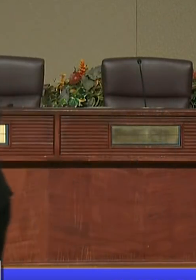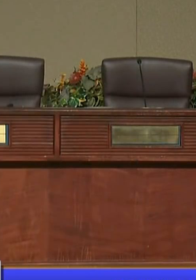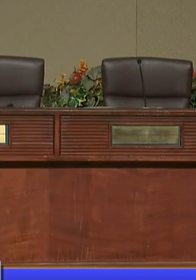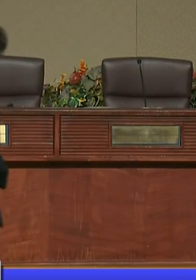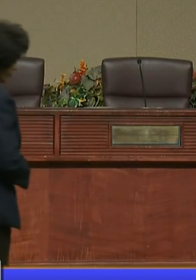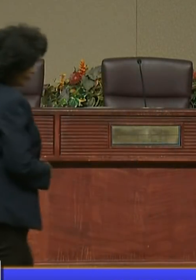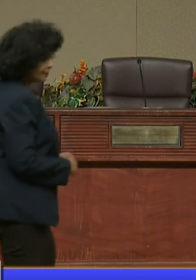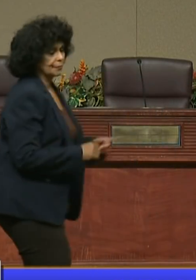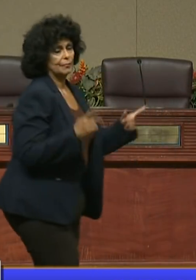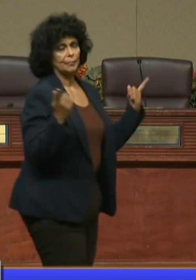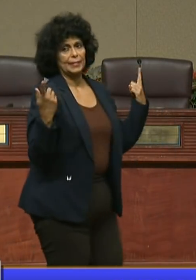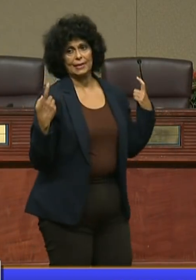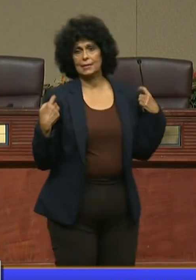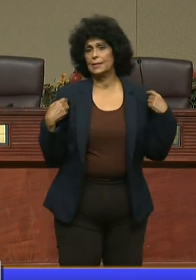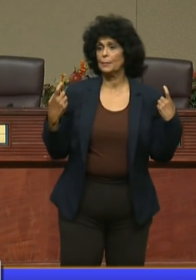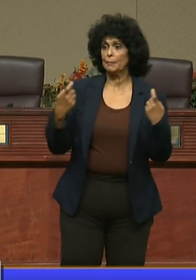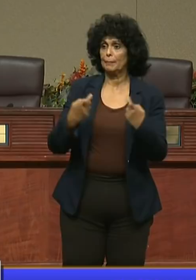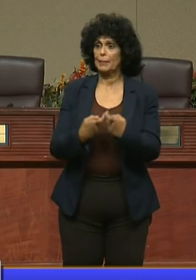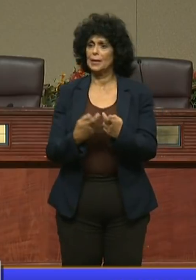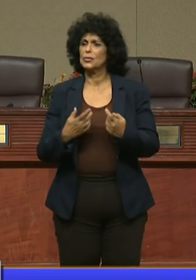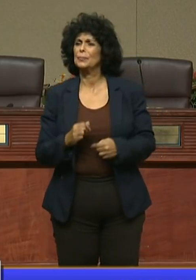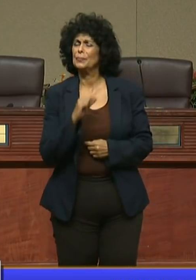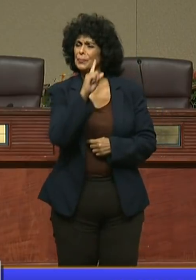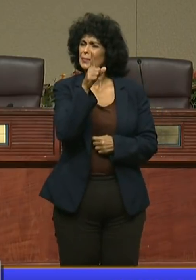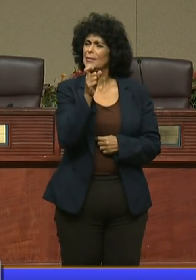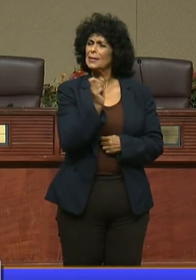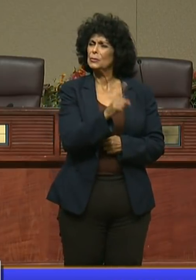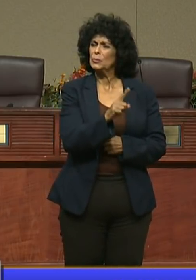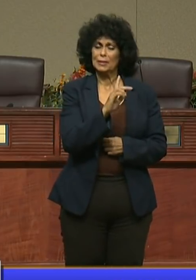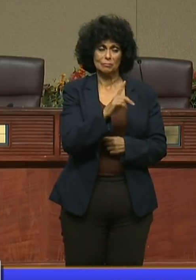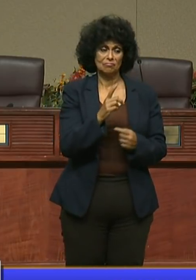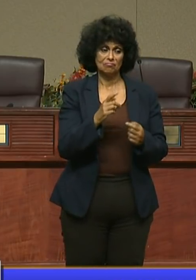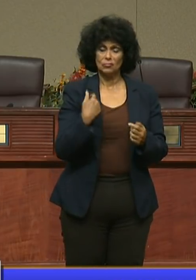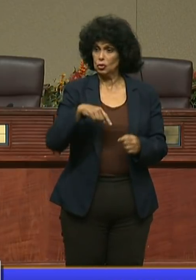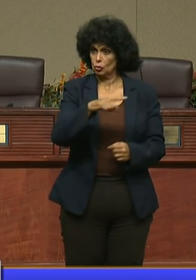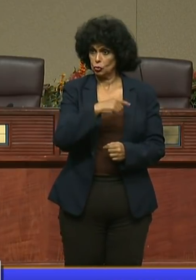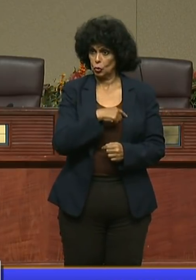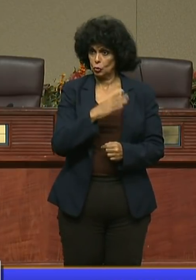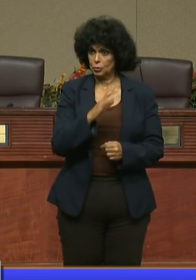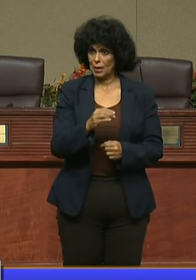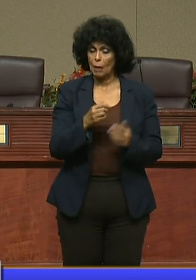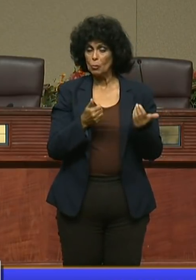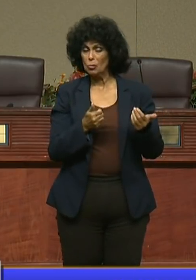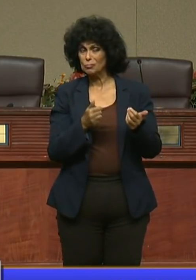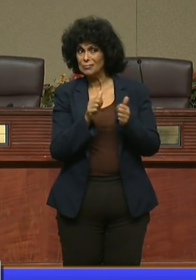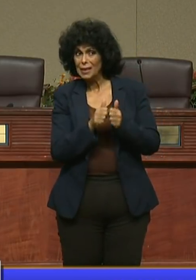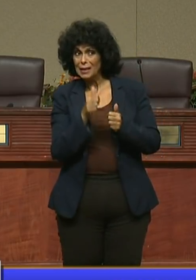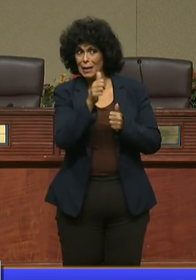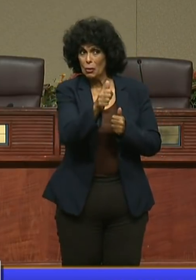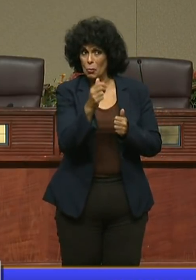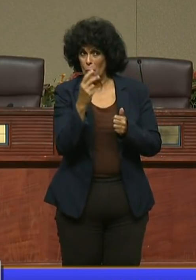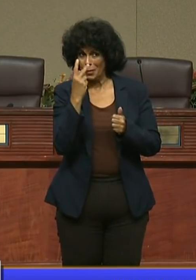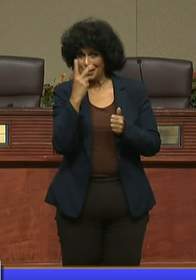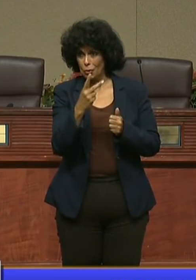Doctor, ¿qué tan lejos cree usted que estemos de llegar a ver a los hospitales